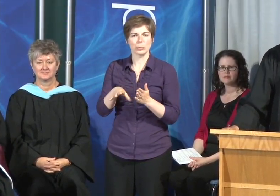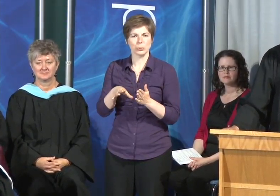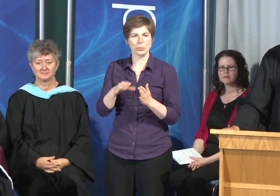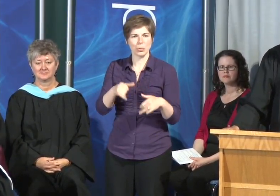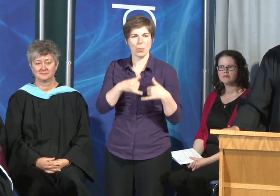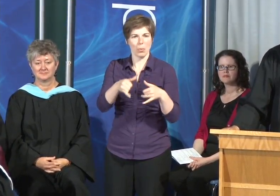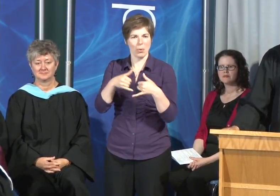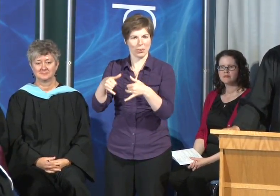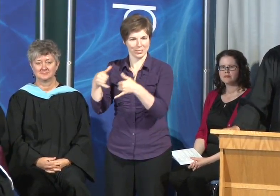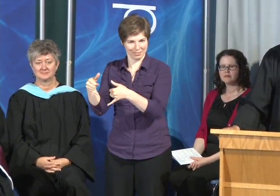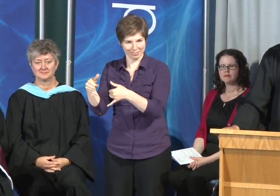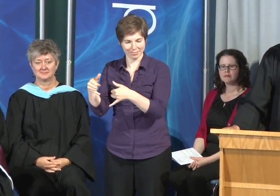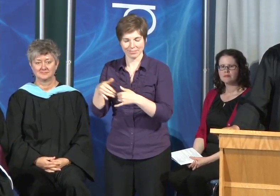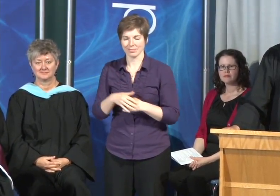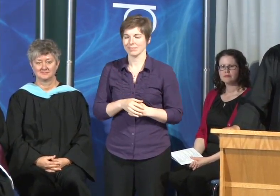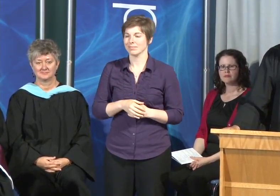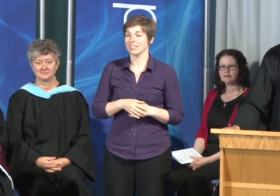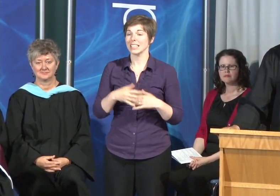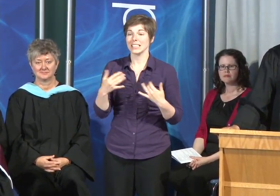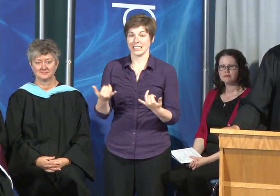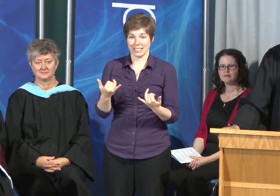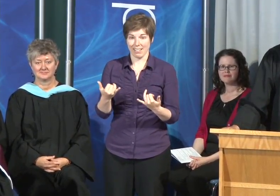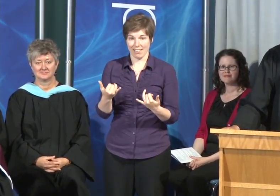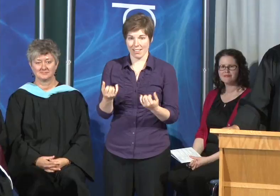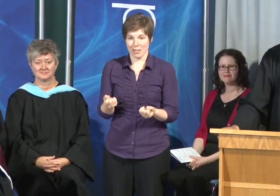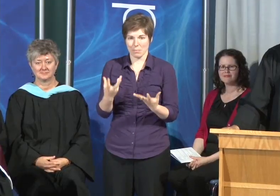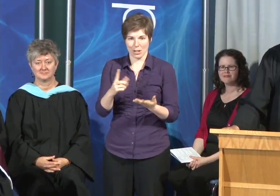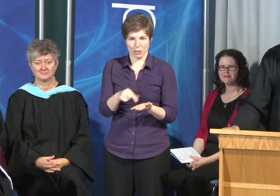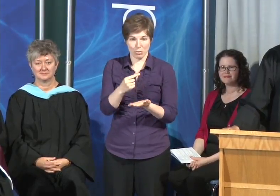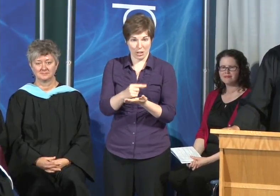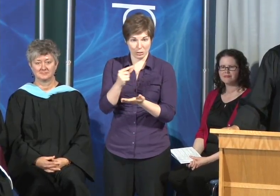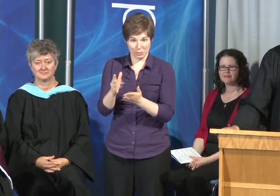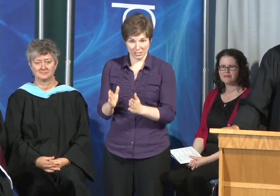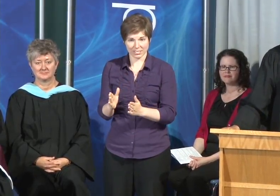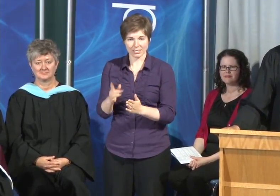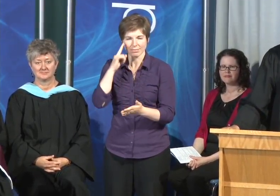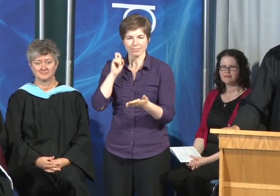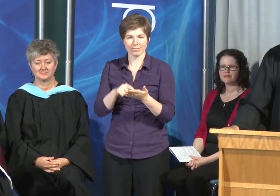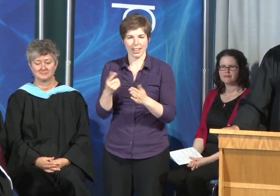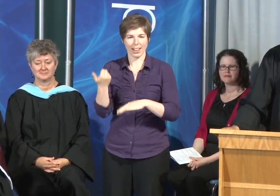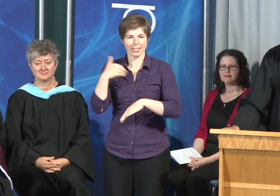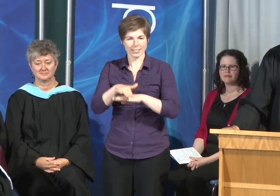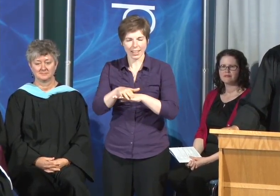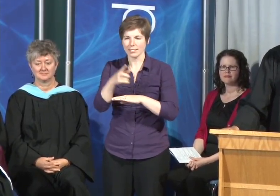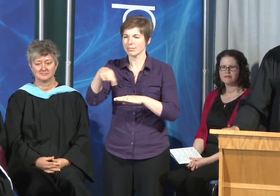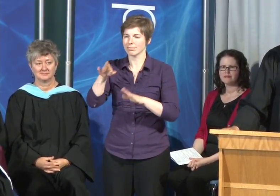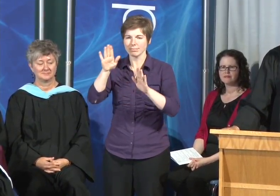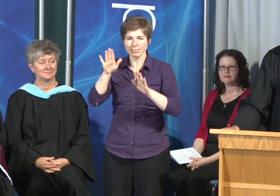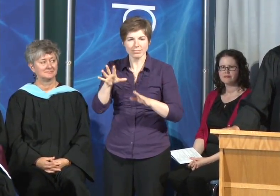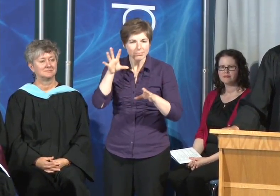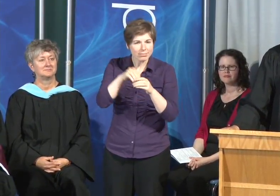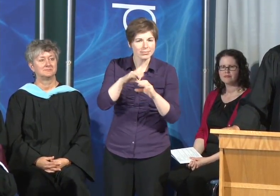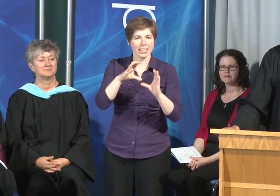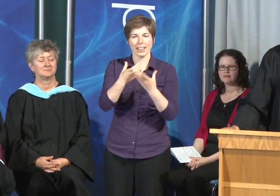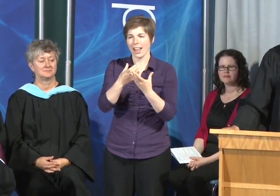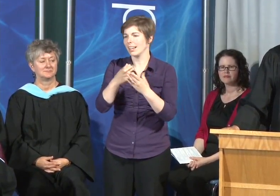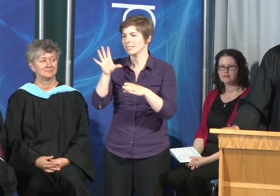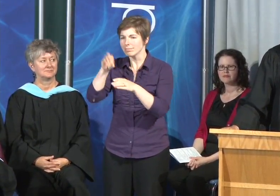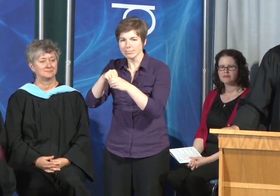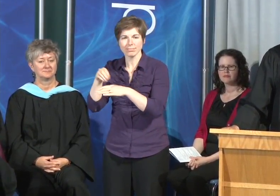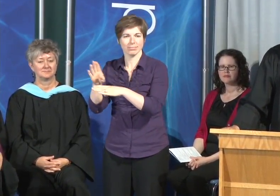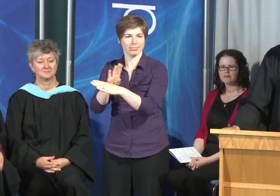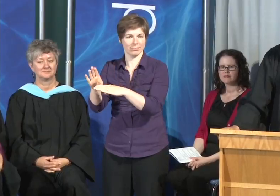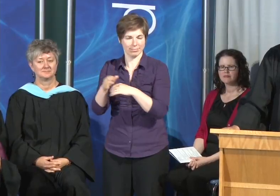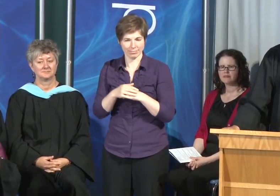of our graduates today were recognized for their outstanding achievement and contribution to class and industry. I would like